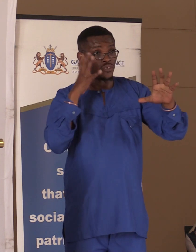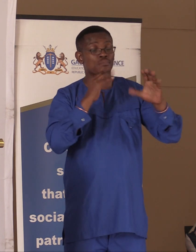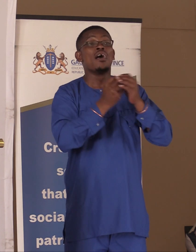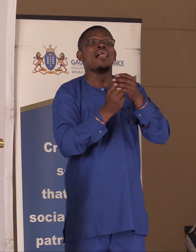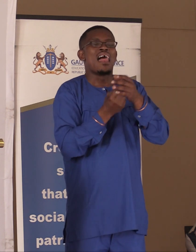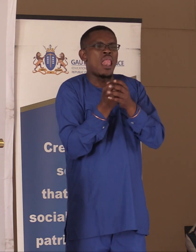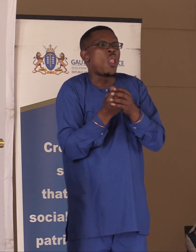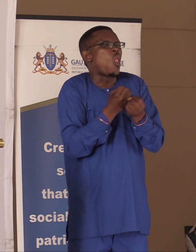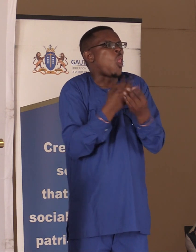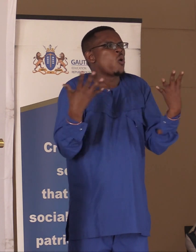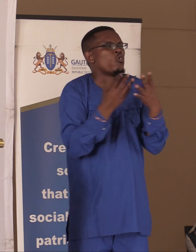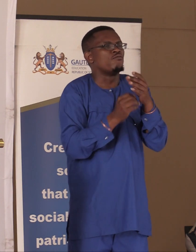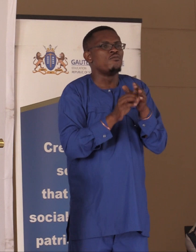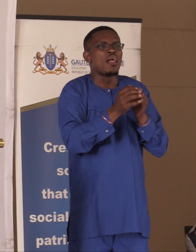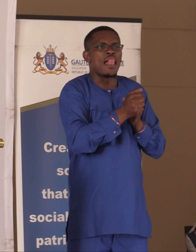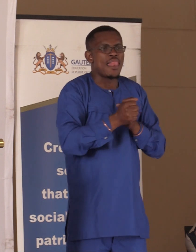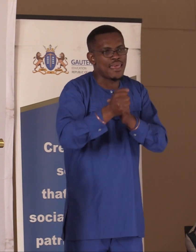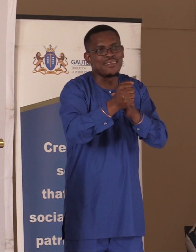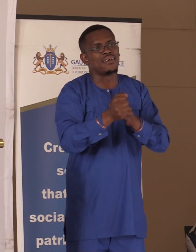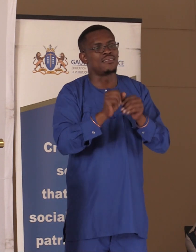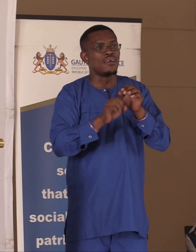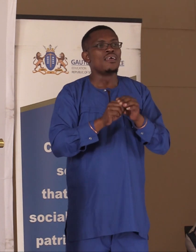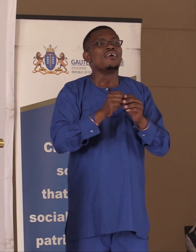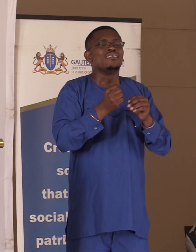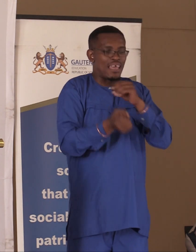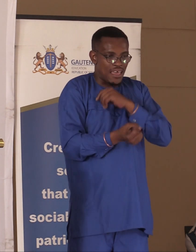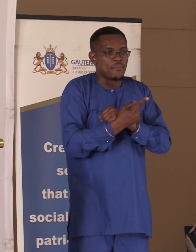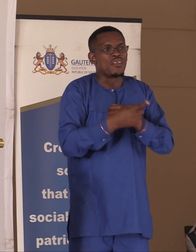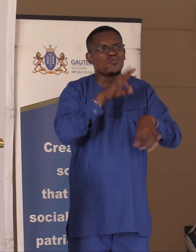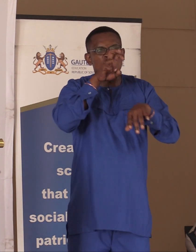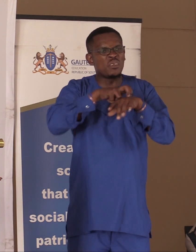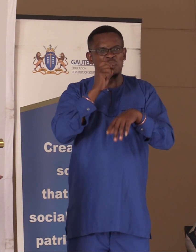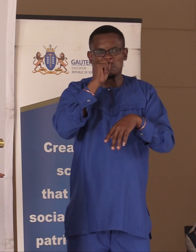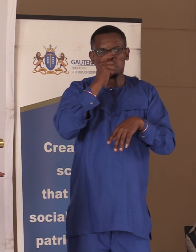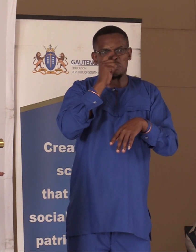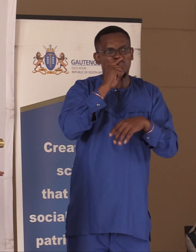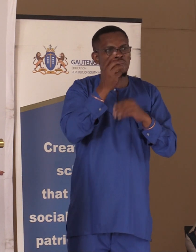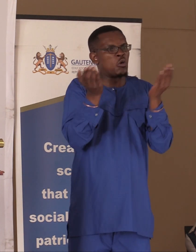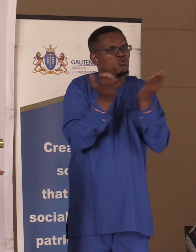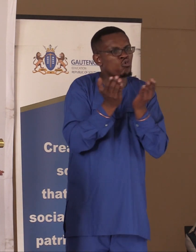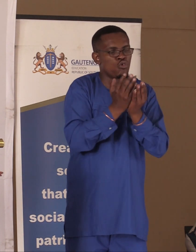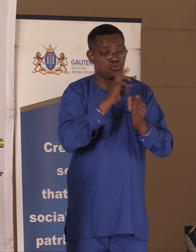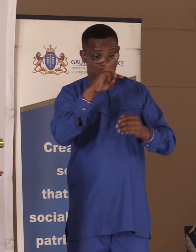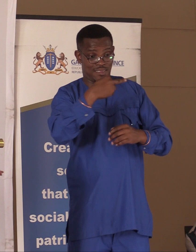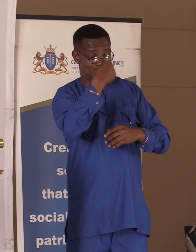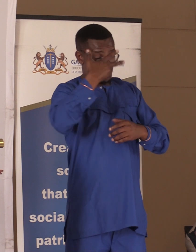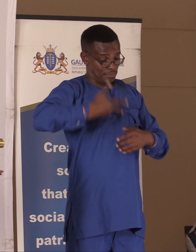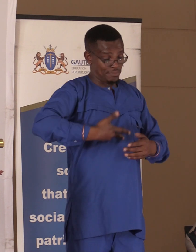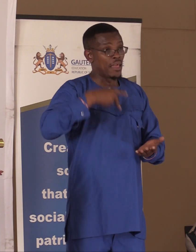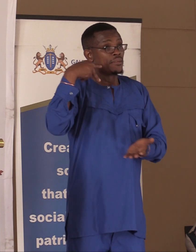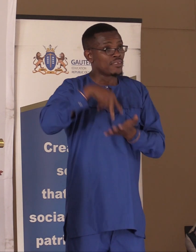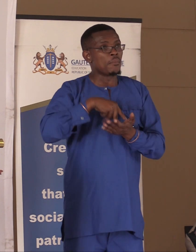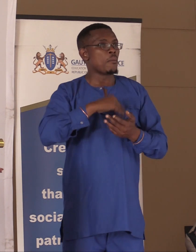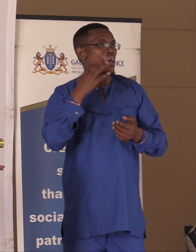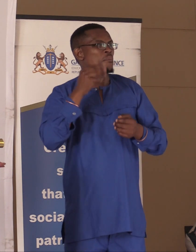of leaders. So don't even think you have to go to a Model C school. I know when you see me standing here, because you don't know me, you think I went to a Model